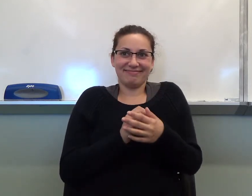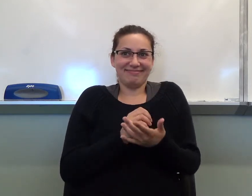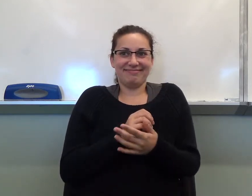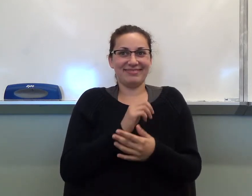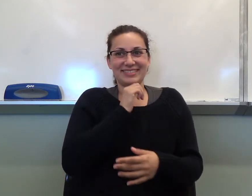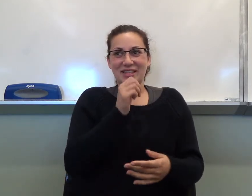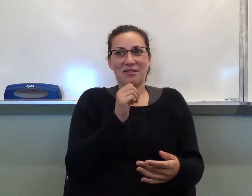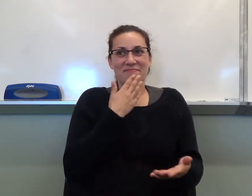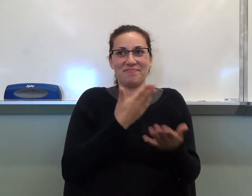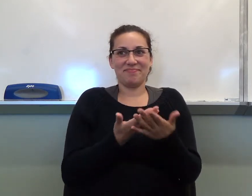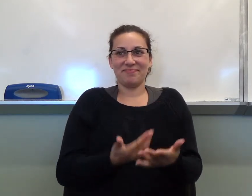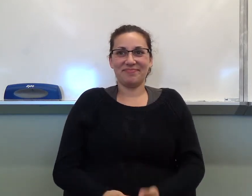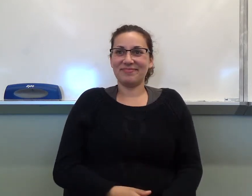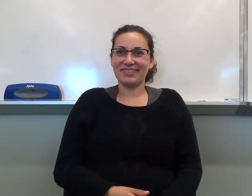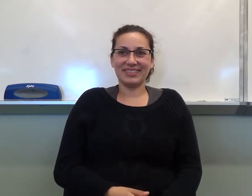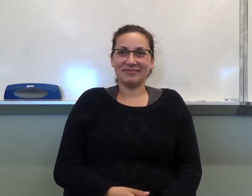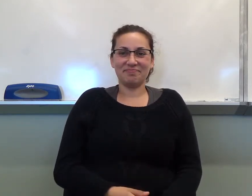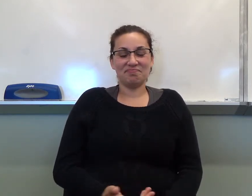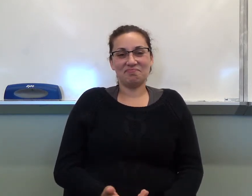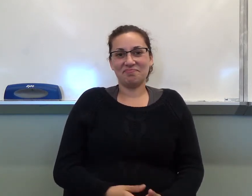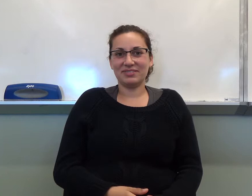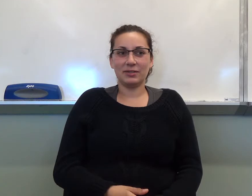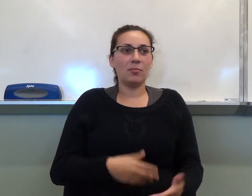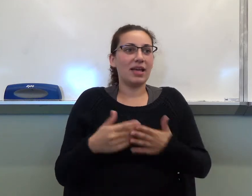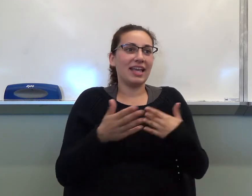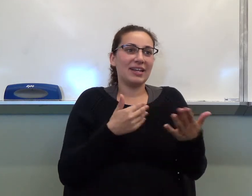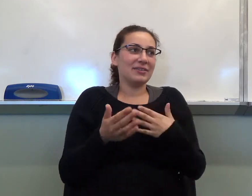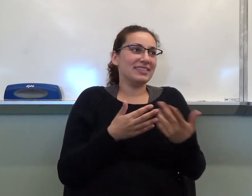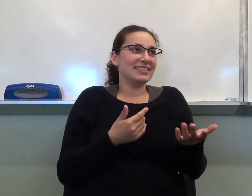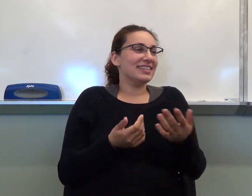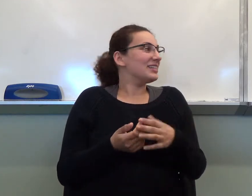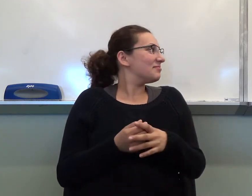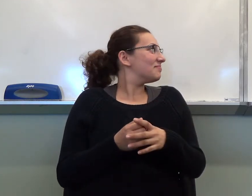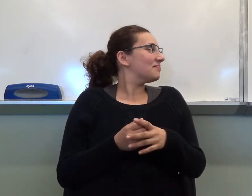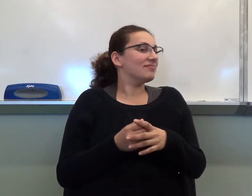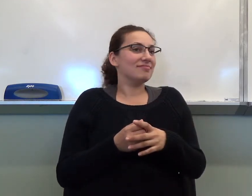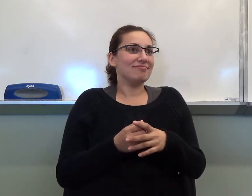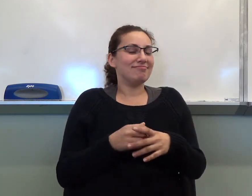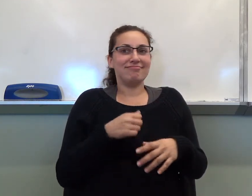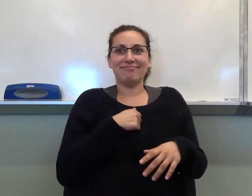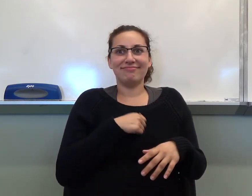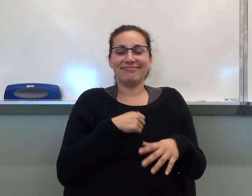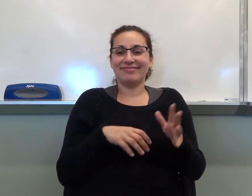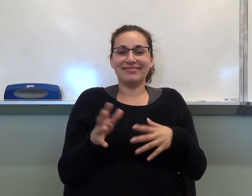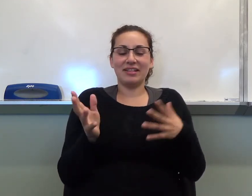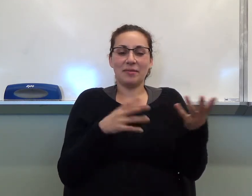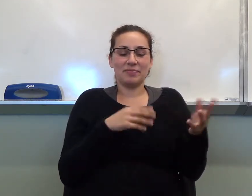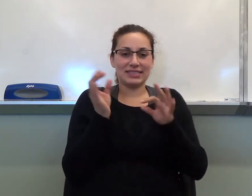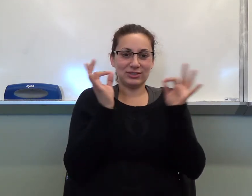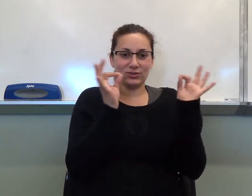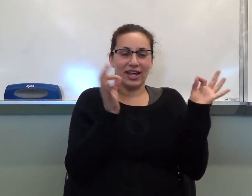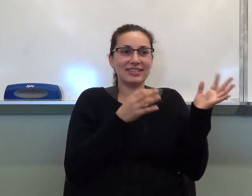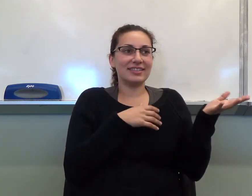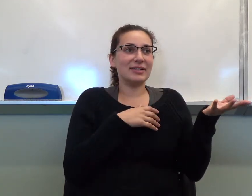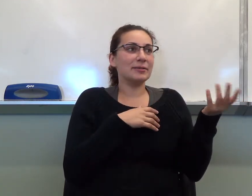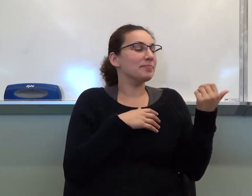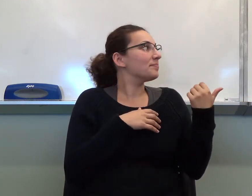1 foot. Now notice this one. This is an exact equal sign up here. 1 inch is exactly equal to